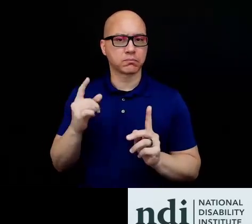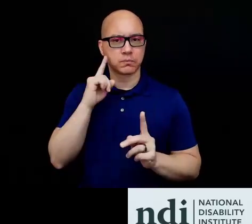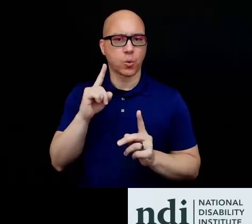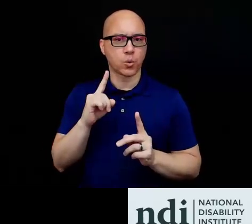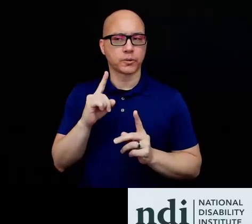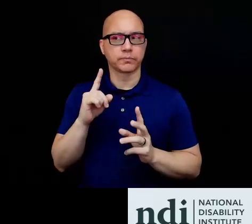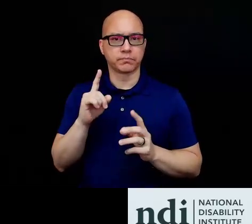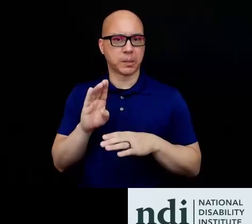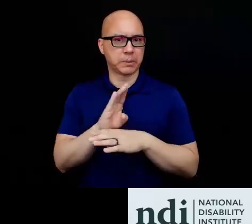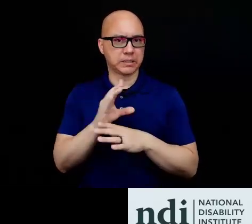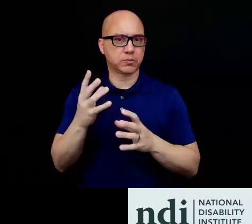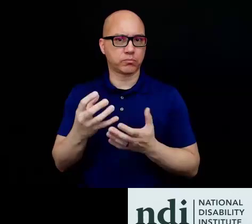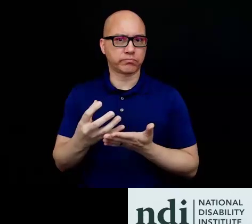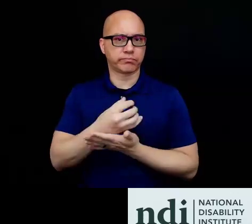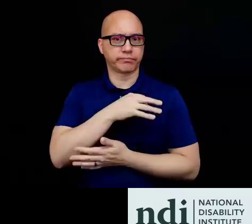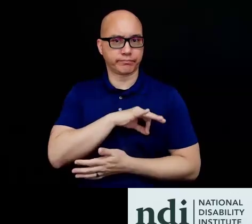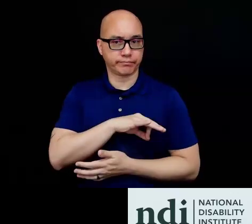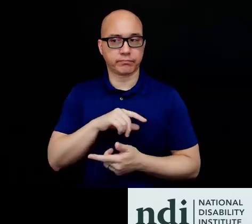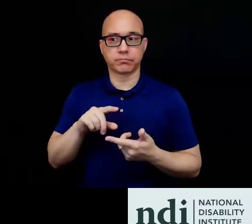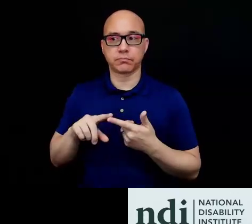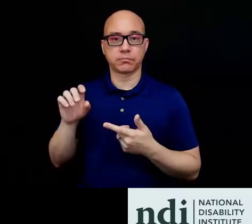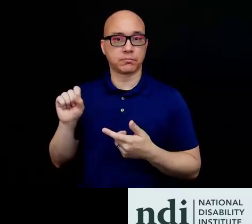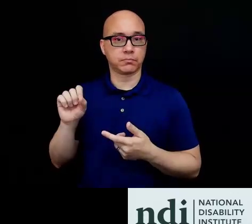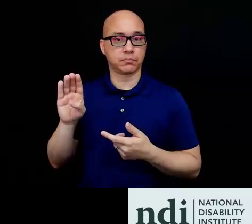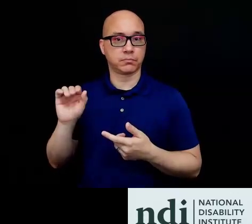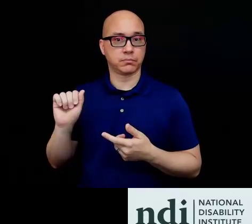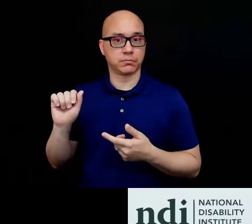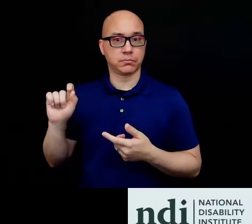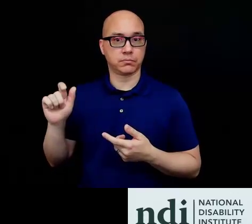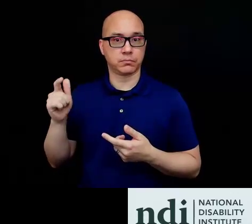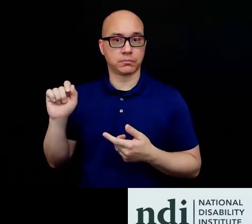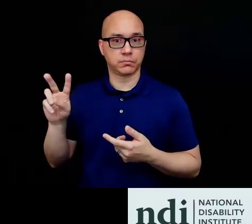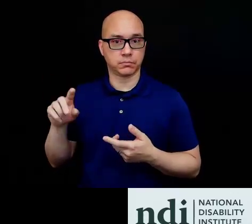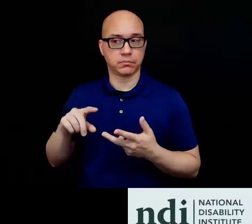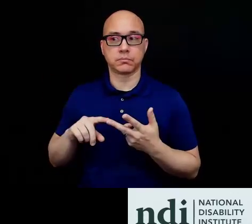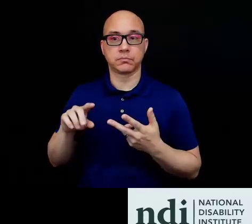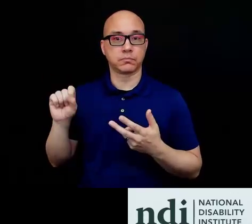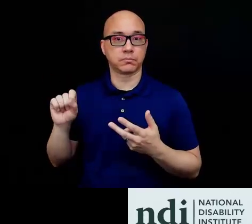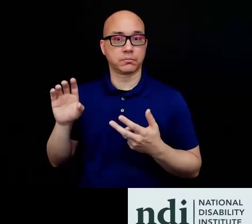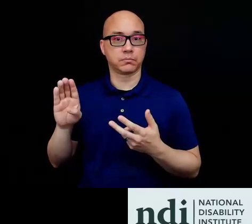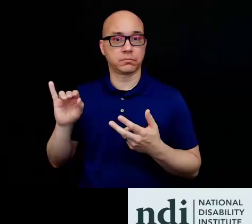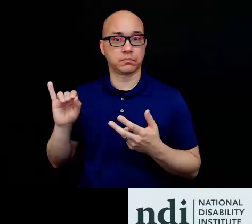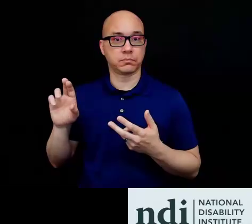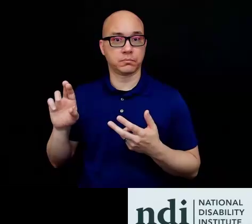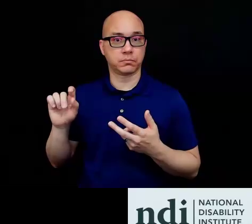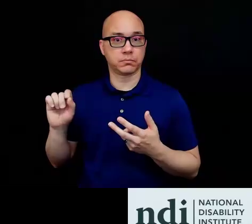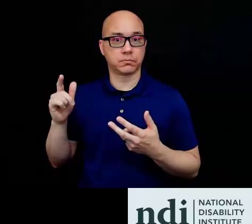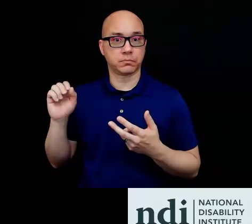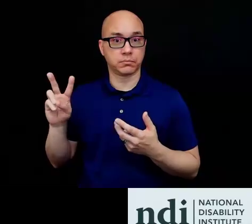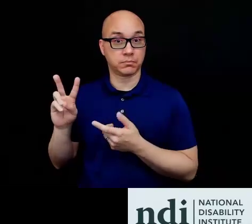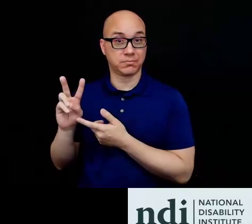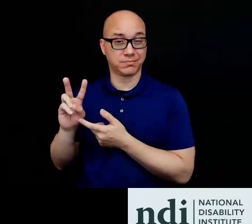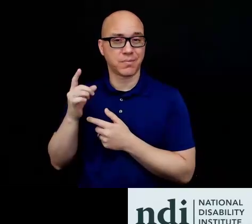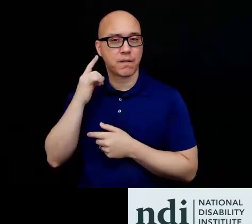well. SBA.gov is another one, and SBIR.gov if you're in the high growth, high tech